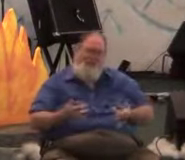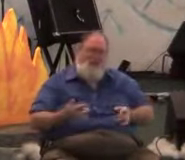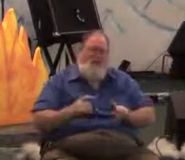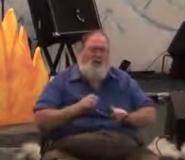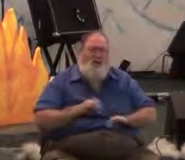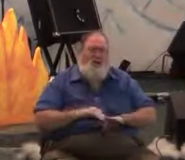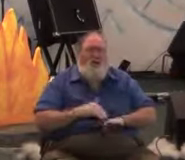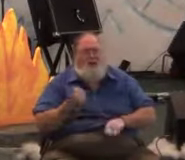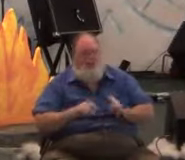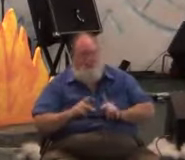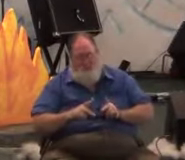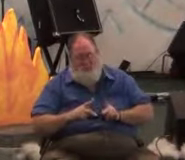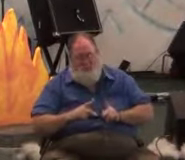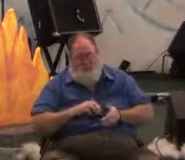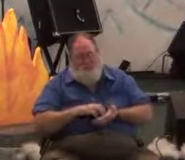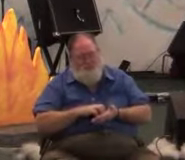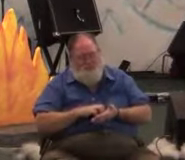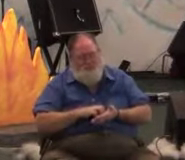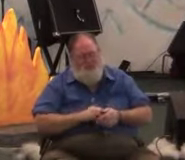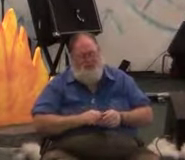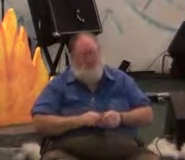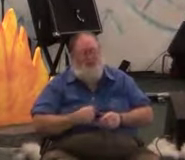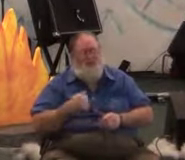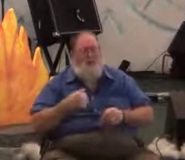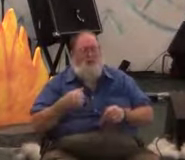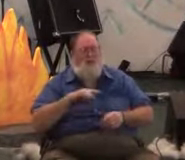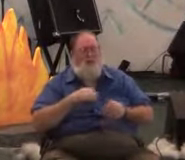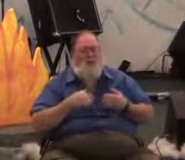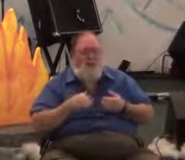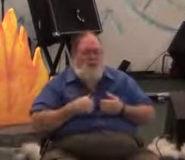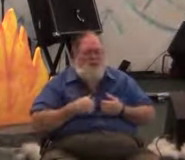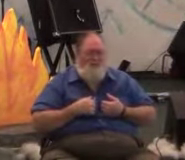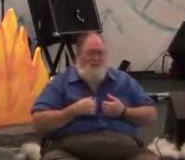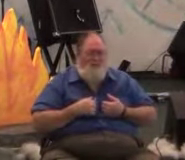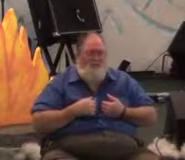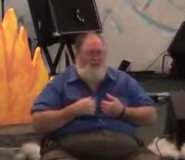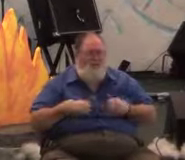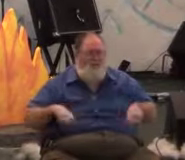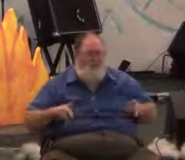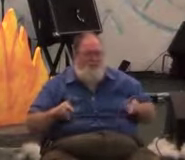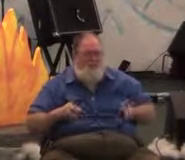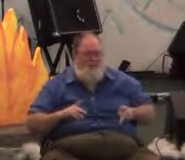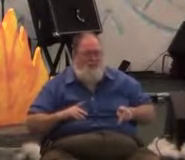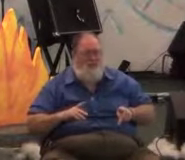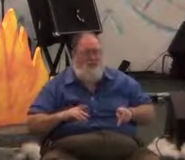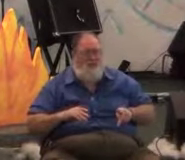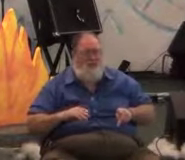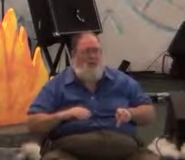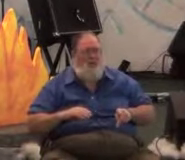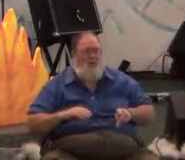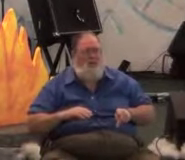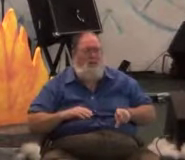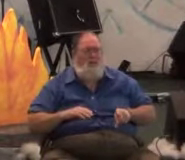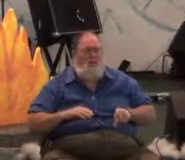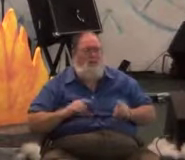people's pride and arrogance and weakness to take offense and get mad at them and get in the battle with them. Or we can just